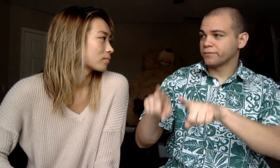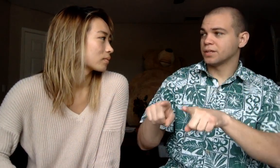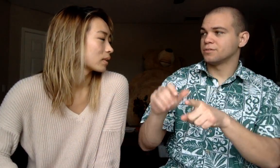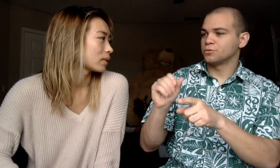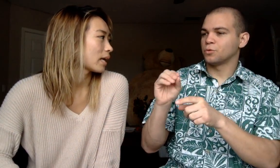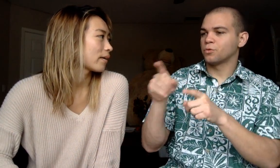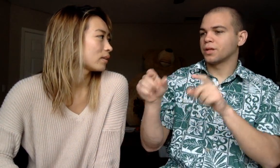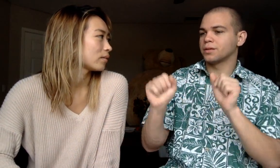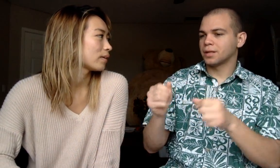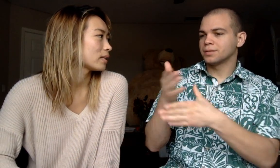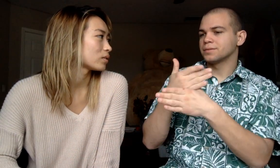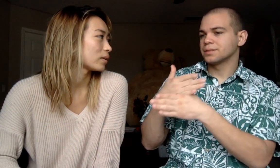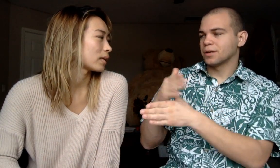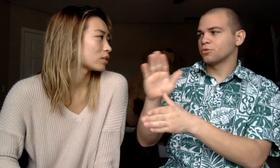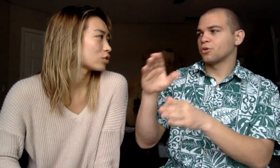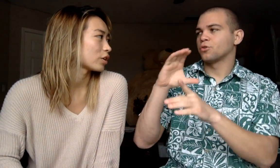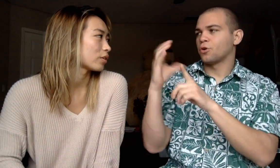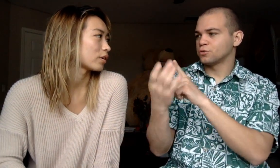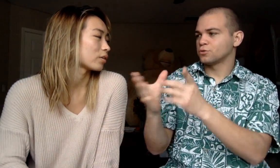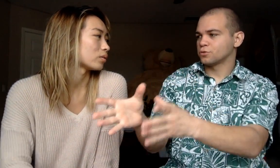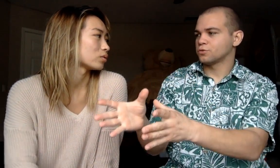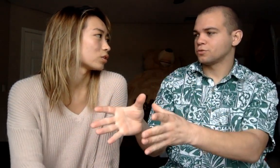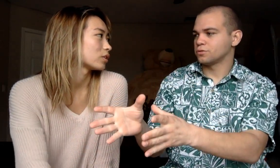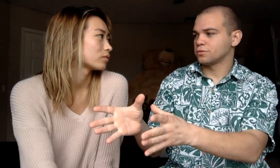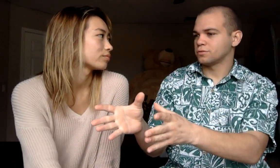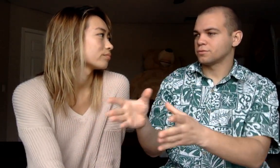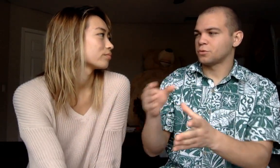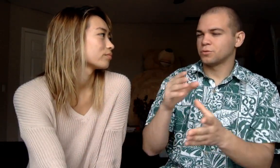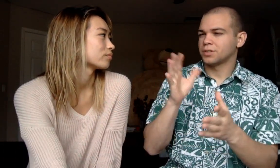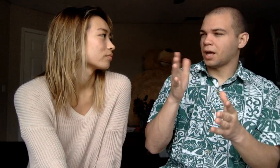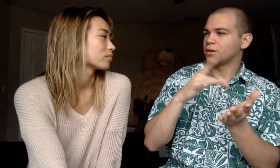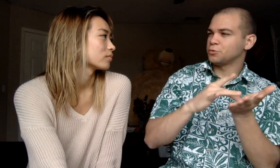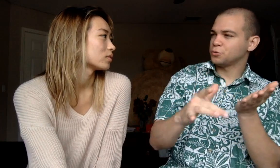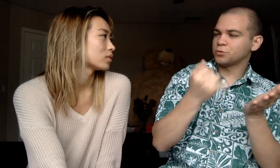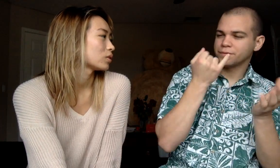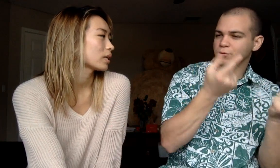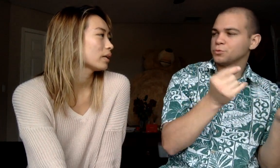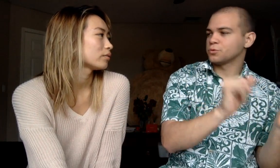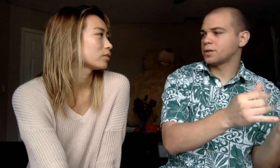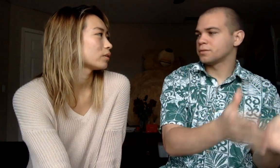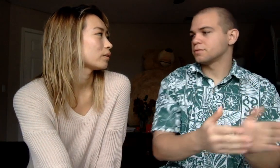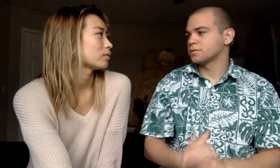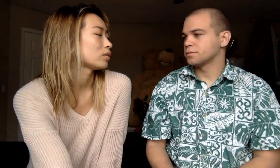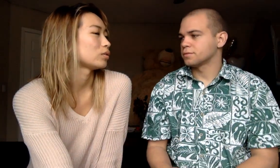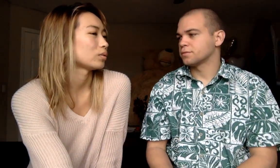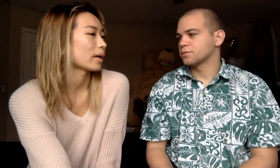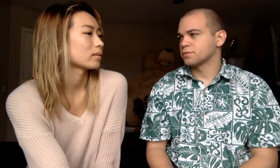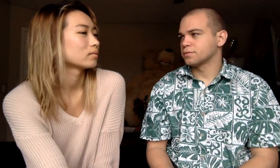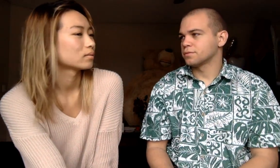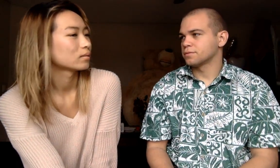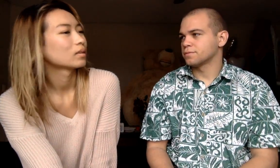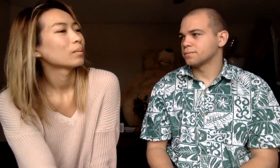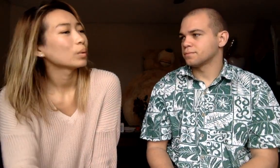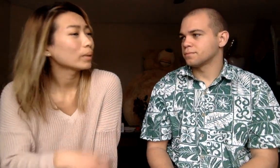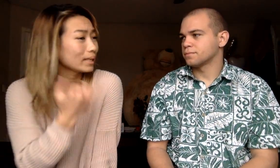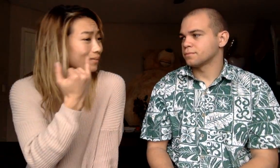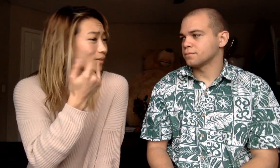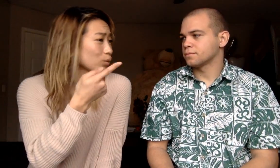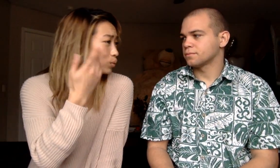They have the event so they can share their culture. So it's kind of rude to do that. But what if you don't